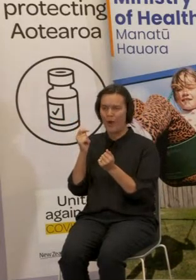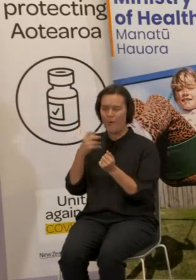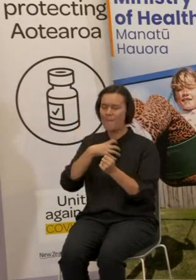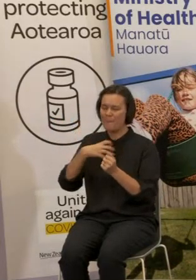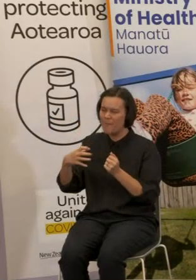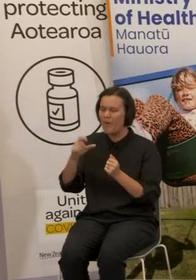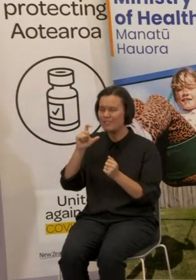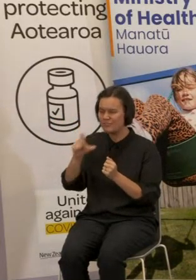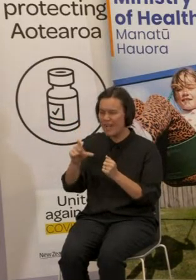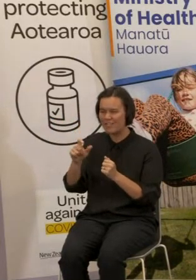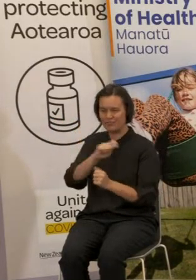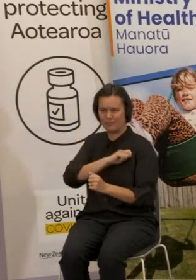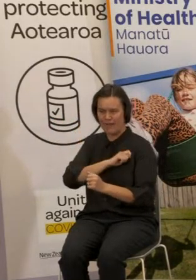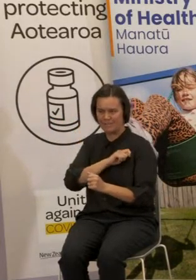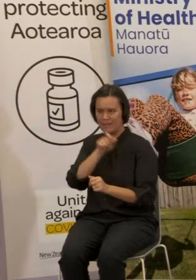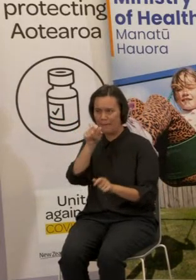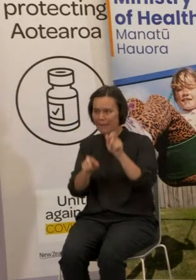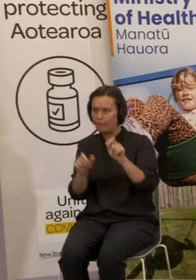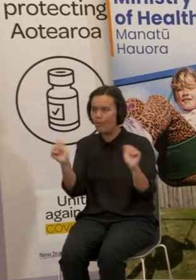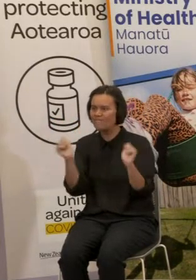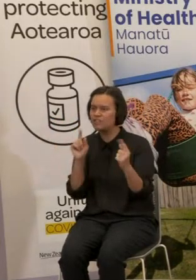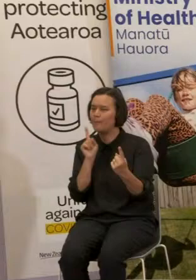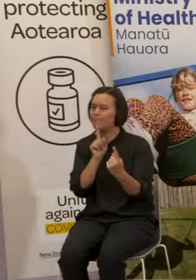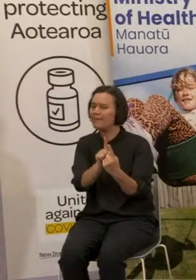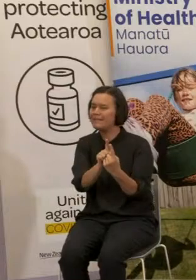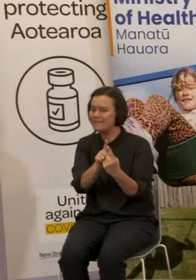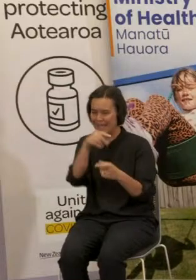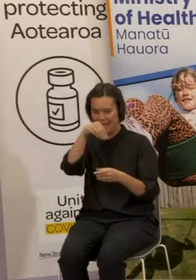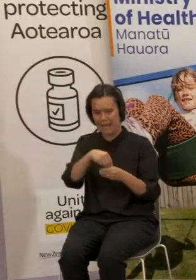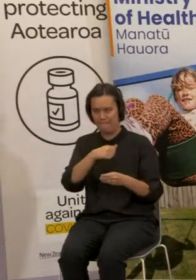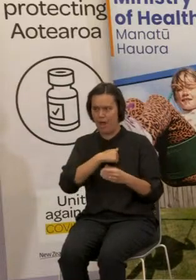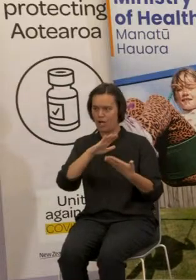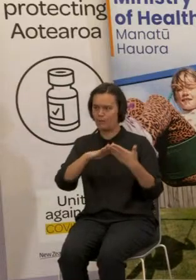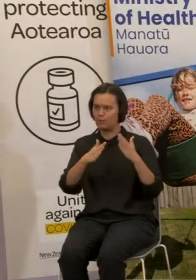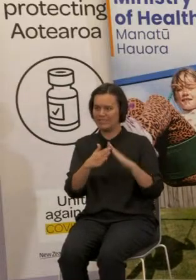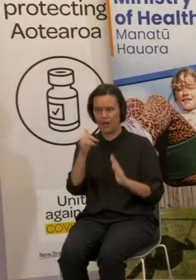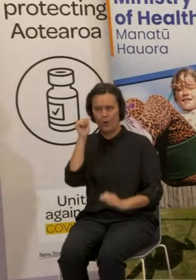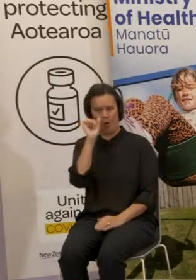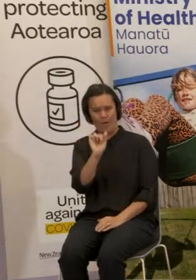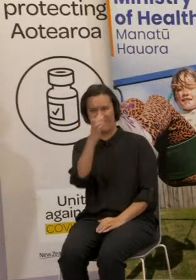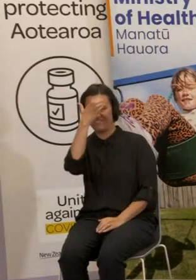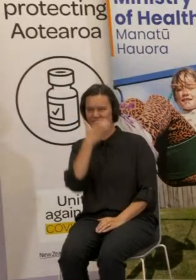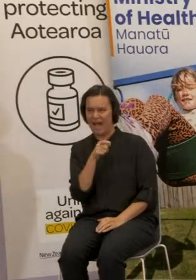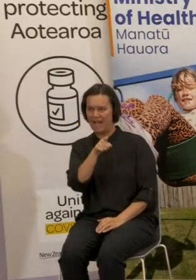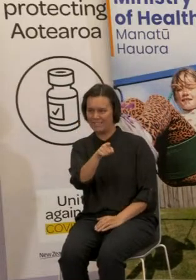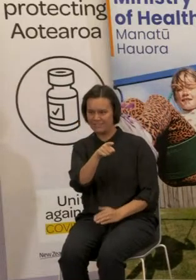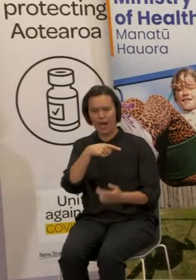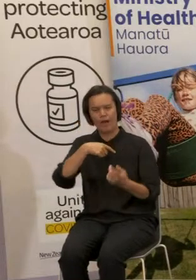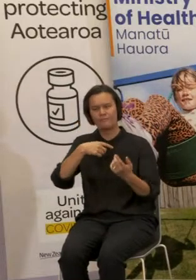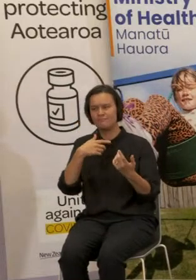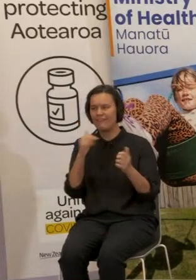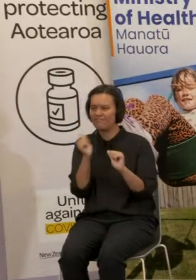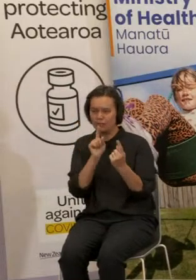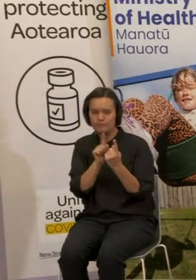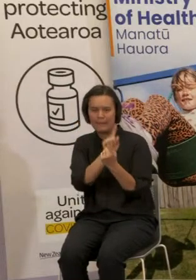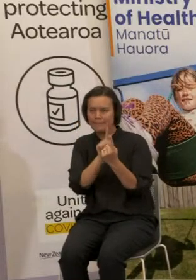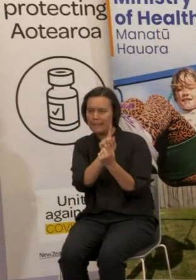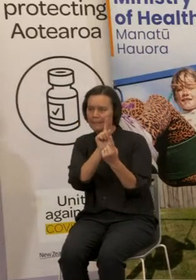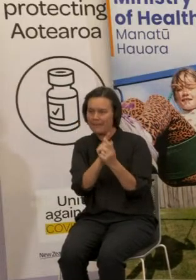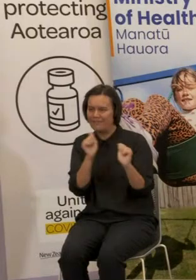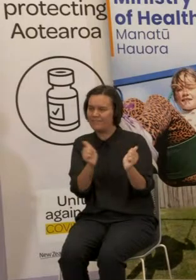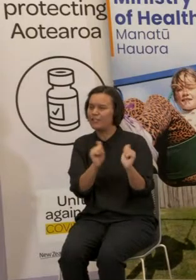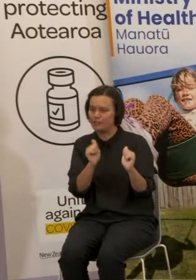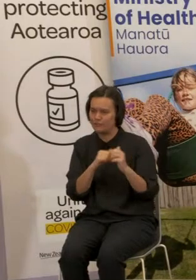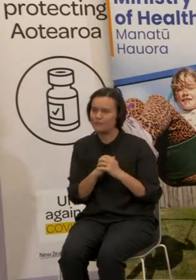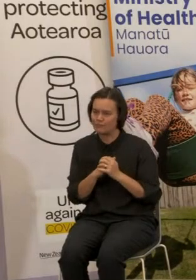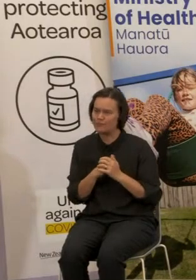healthcare services, and that's who I want to support. They're the people doing the work out there today, day in, day out, supporting people through